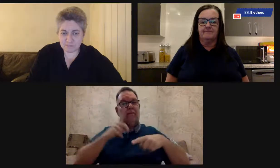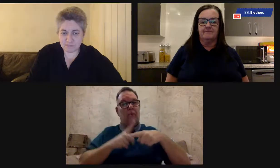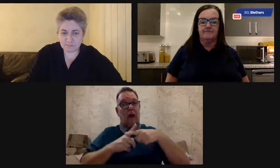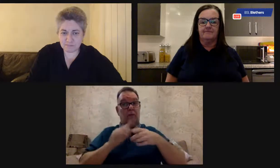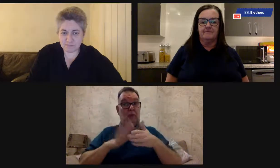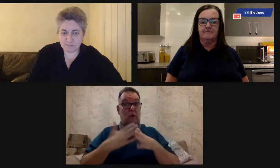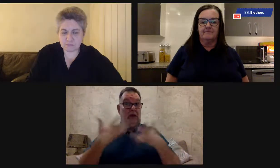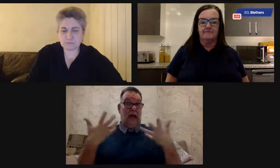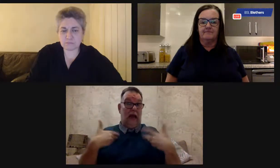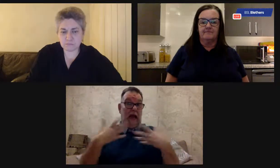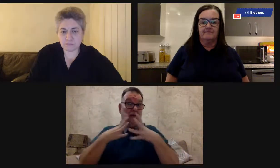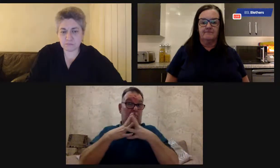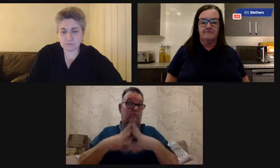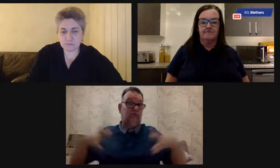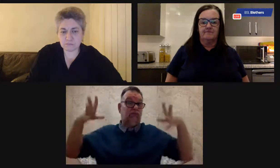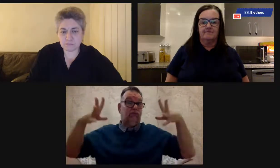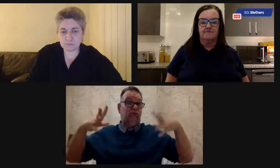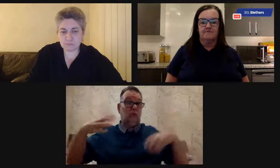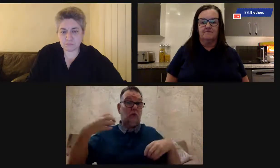not really there yet.